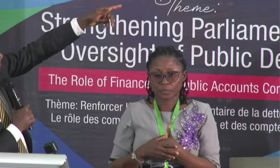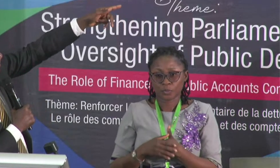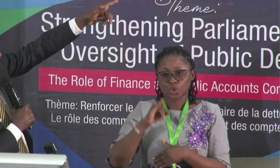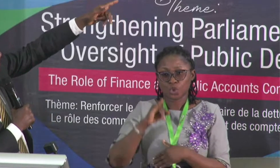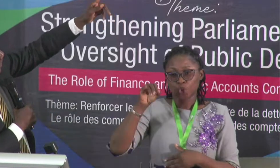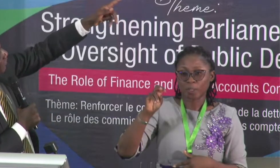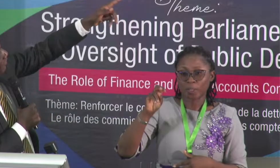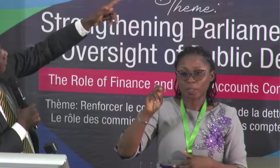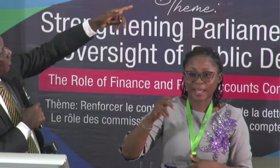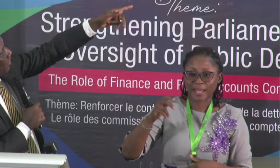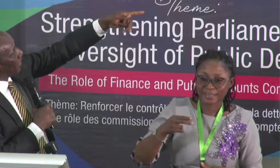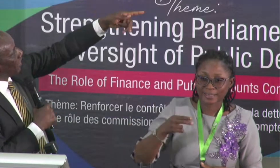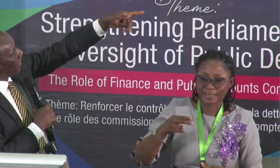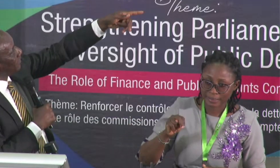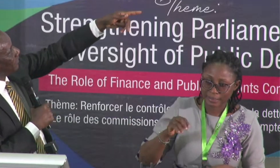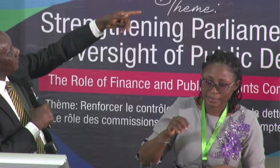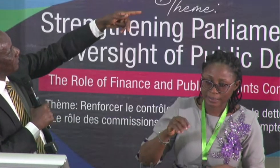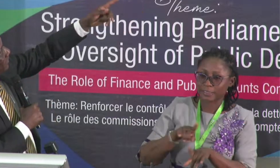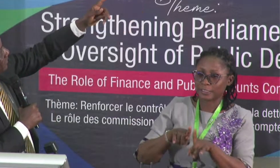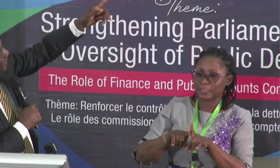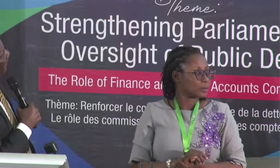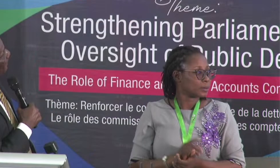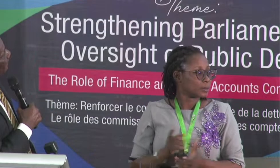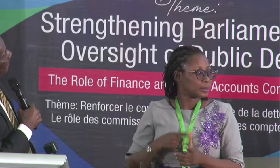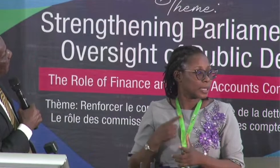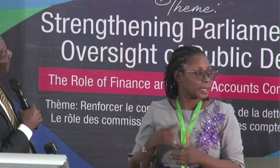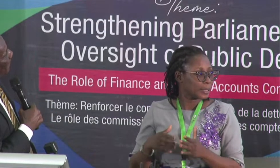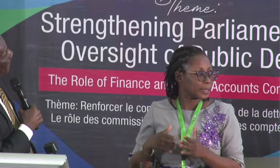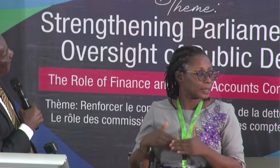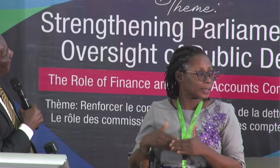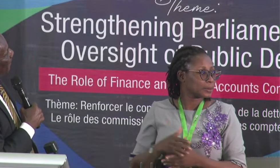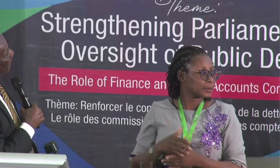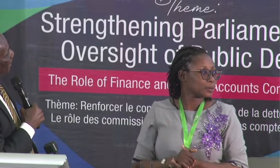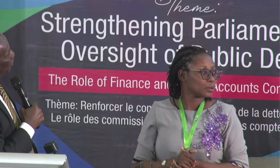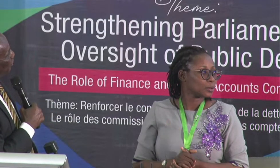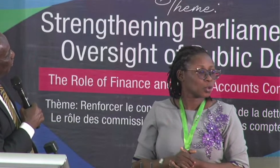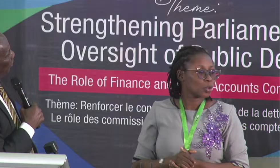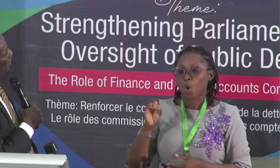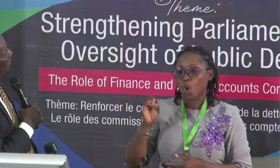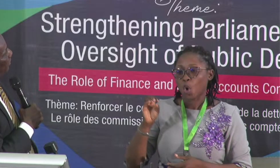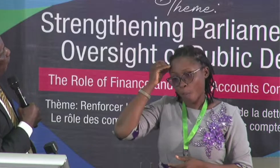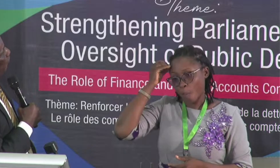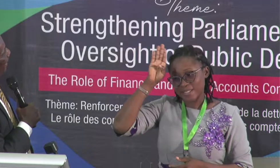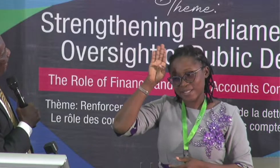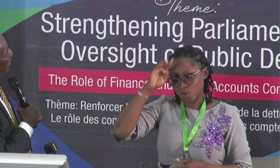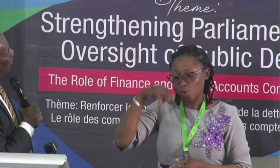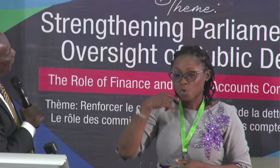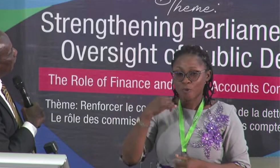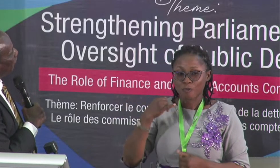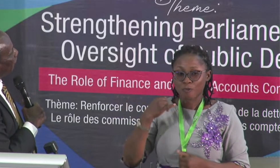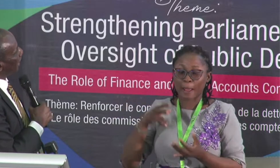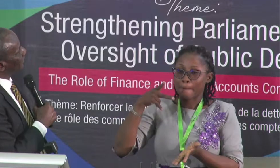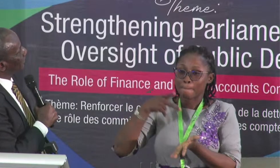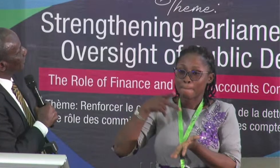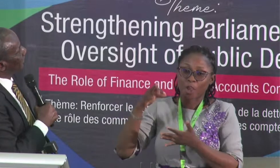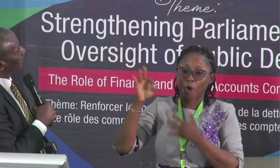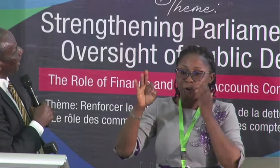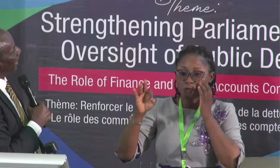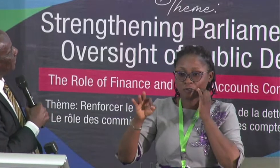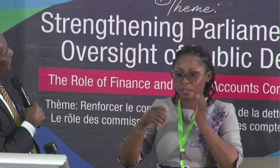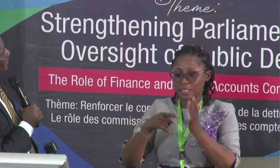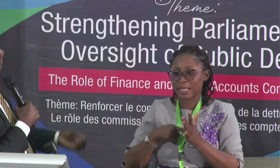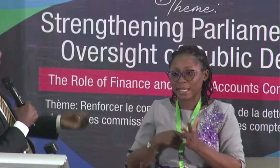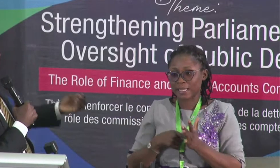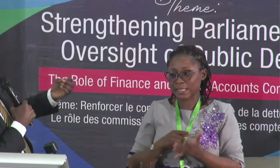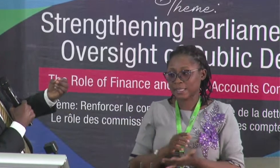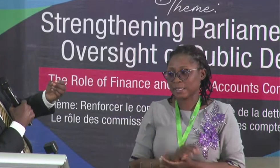Jonathan, a different year. Next slide. Obasanjo, who finally paid off debts,